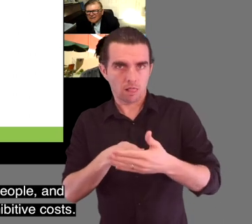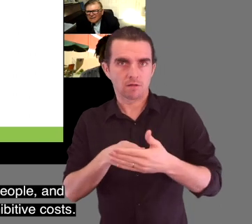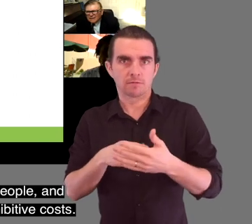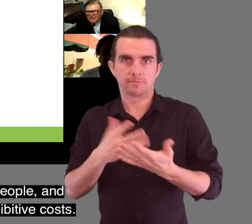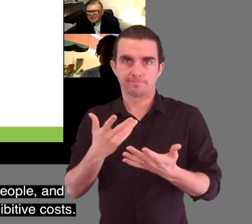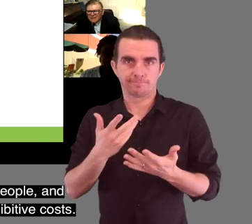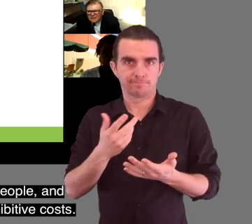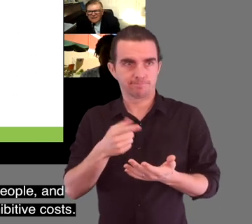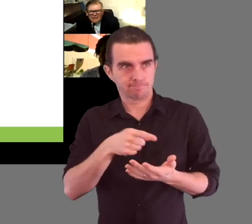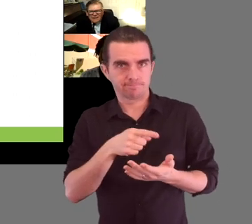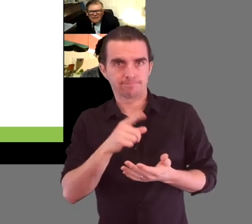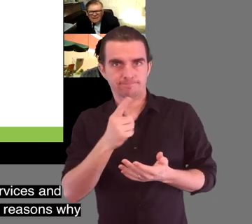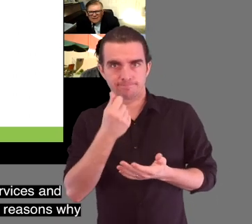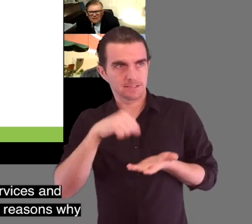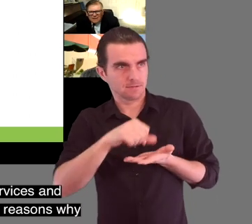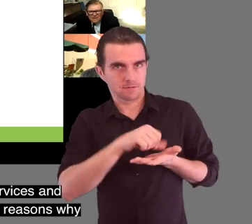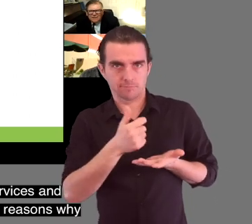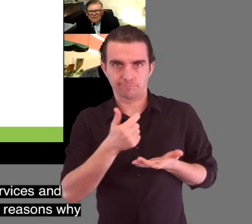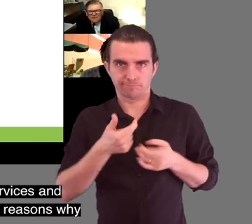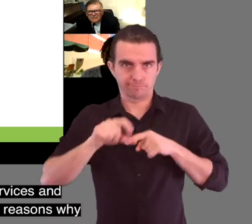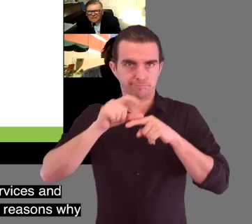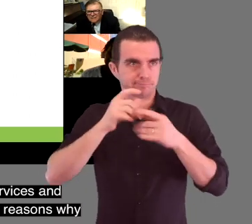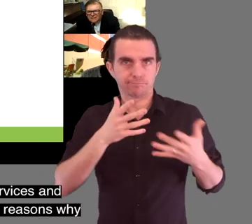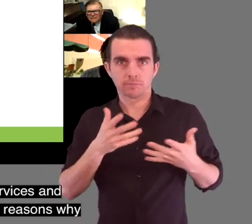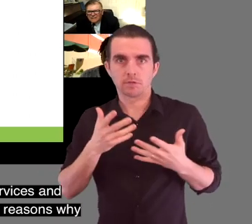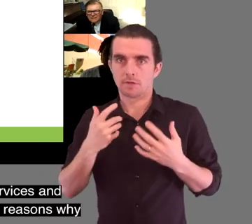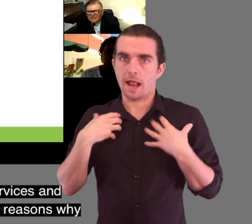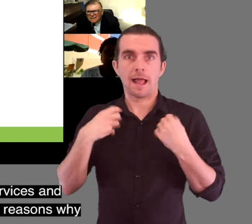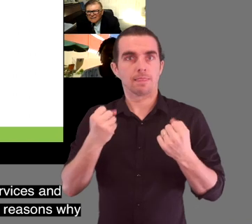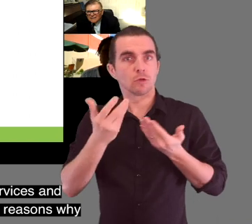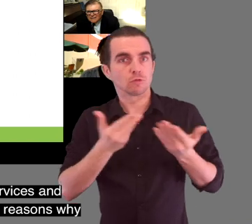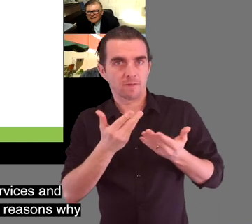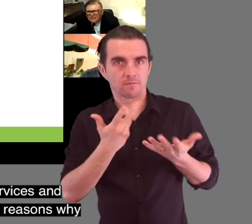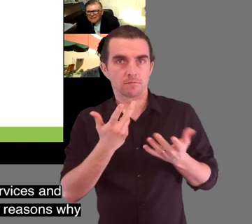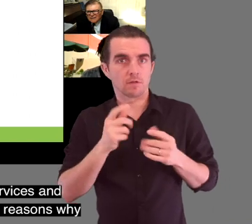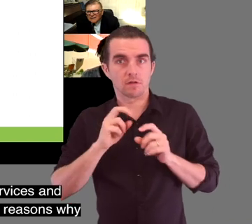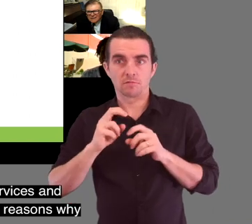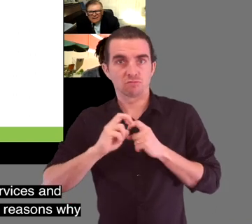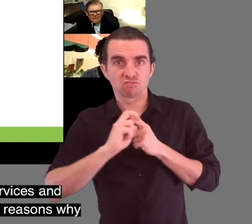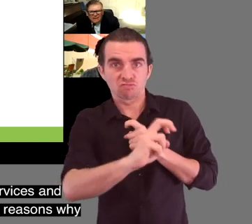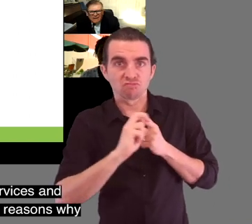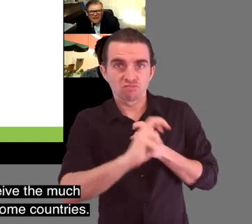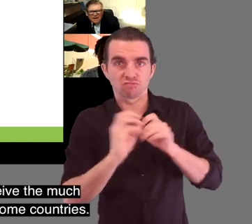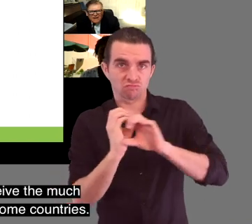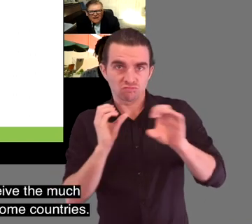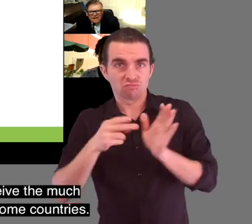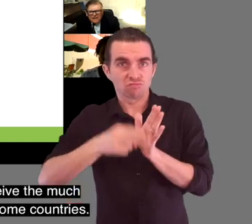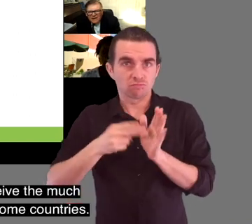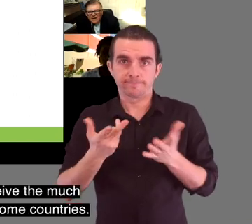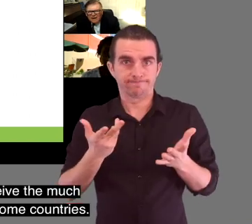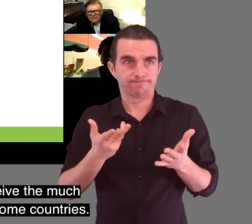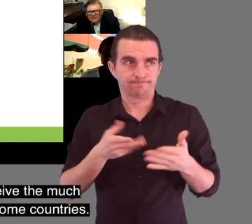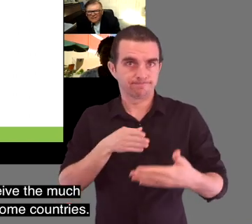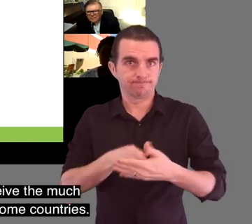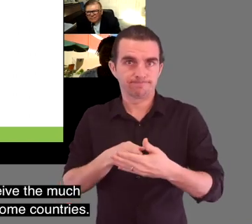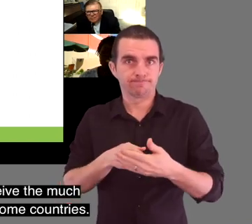include prohibitive costs. Affordability of health services and transportation are two main reasons why disabled people do